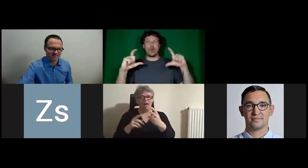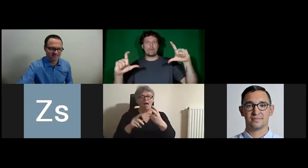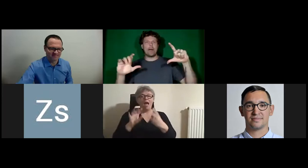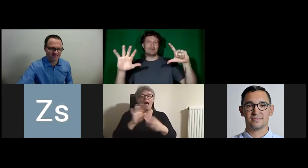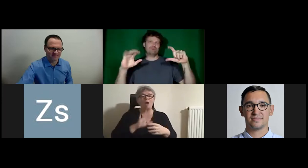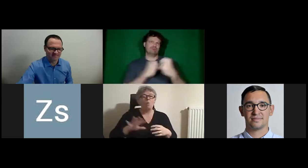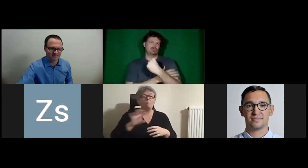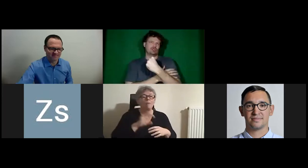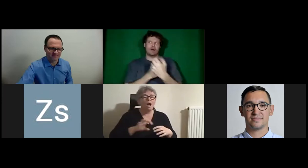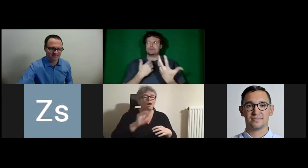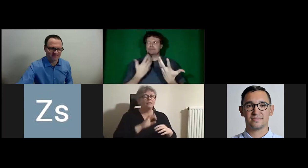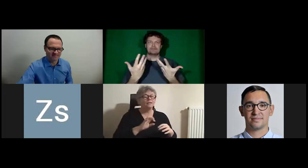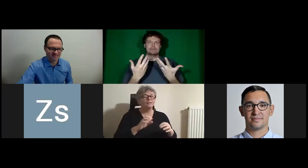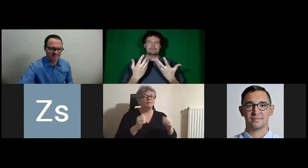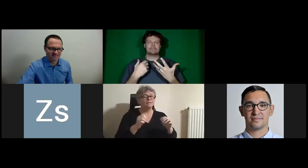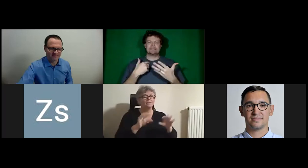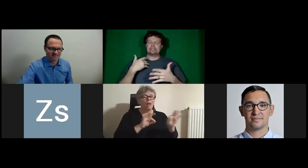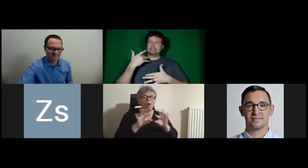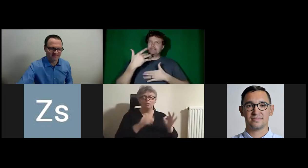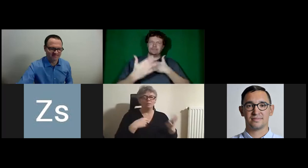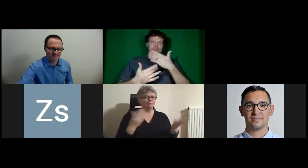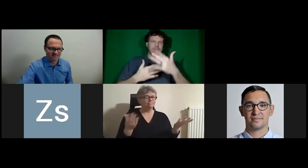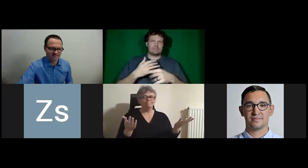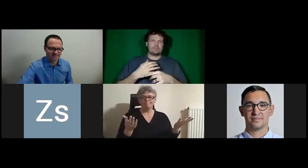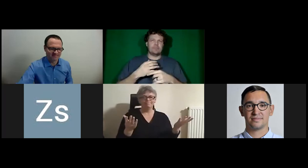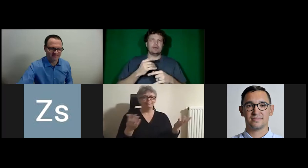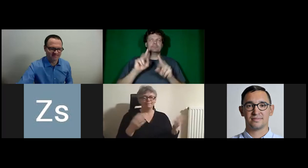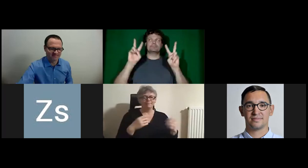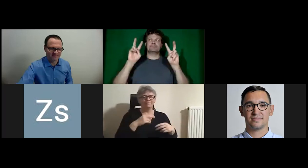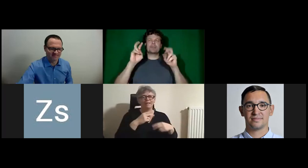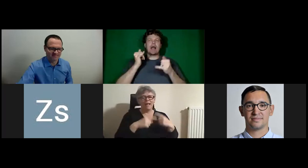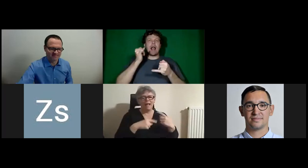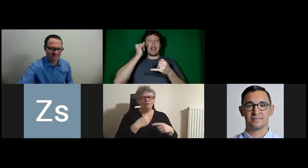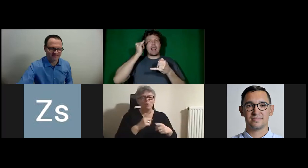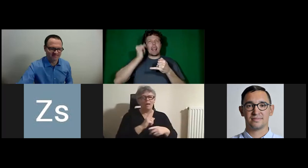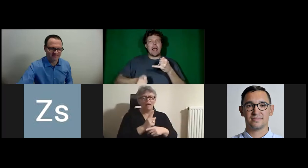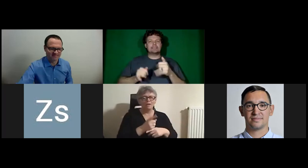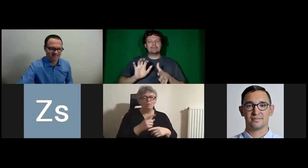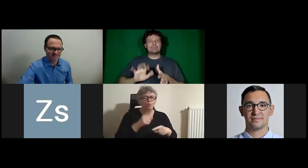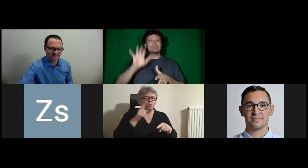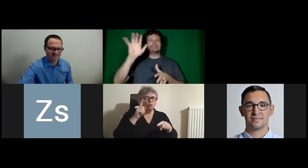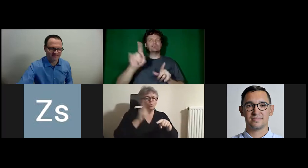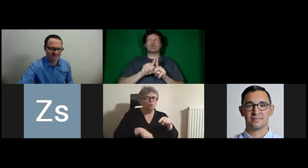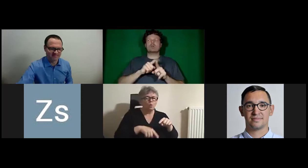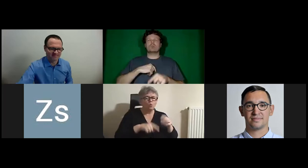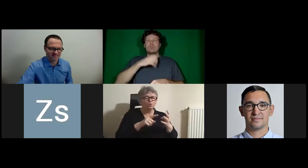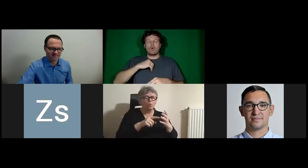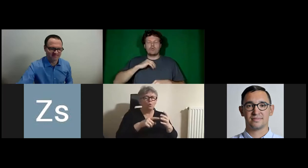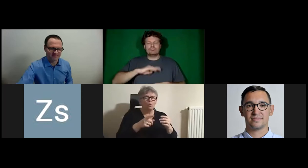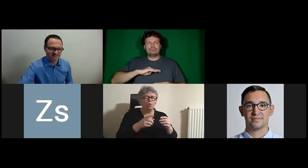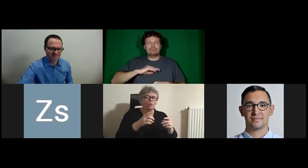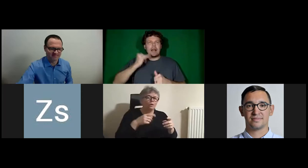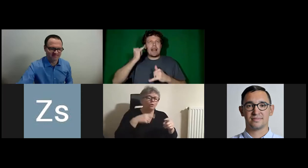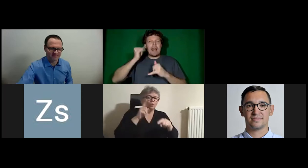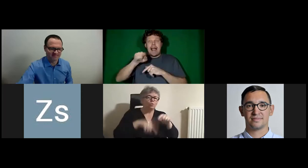but I had never played in the European Championships. The European Championships League is an extremely high level